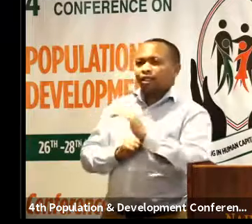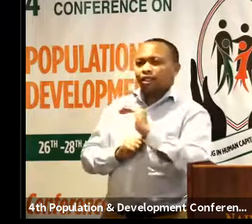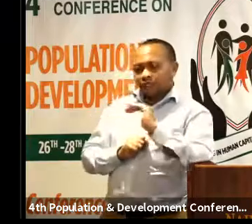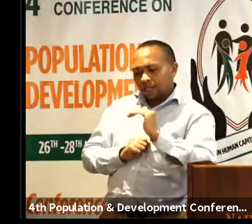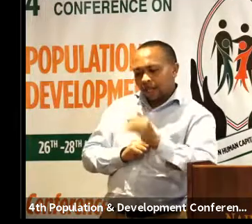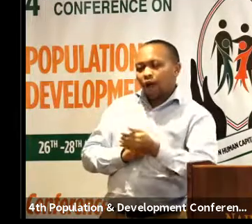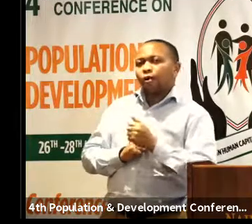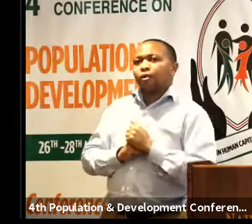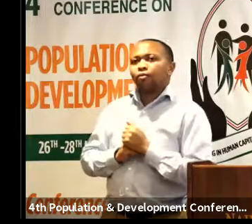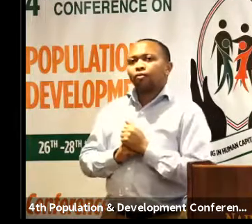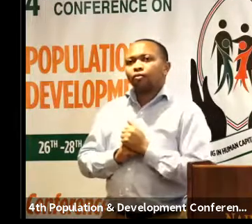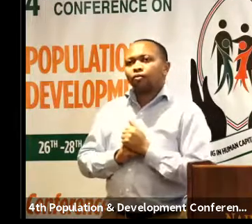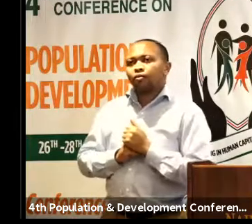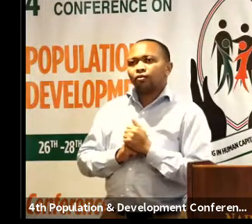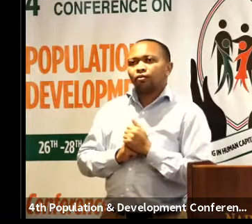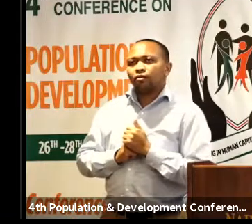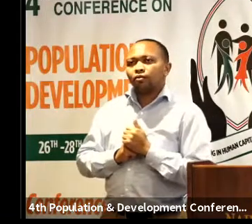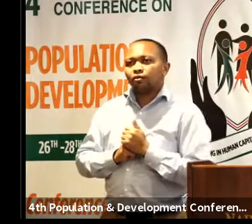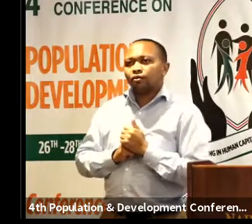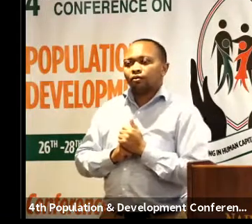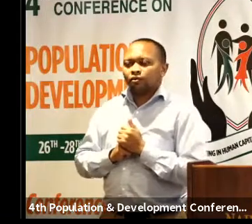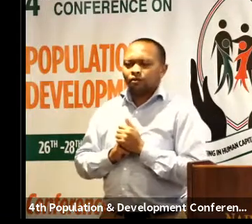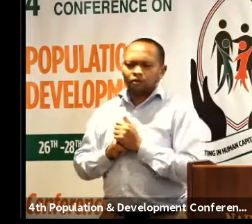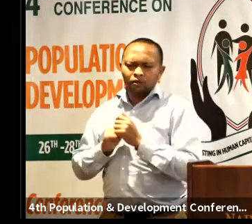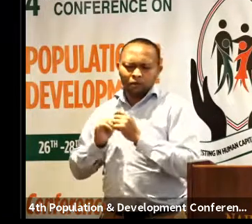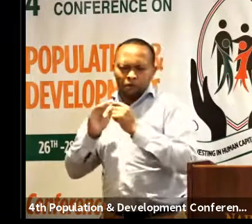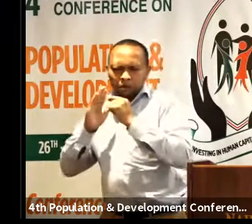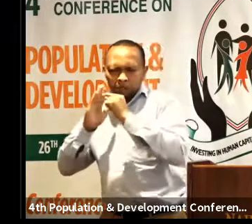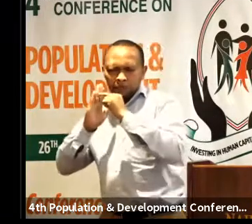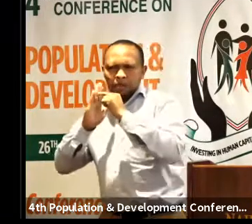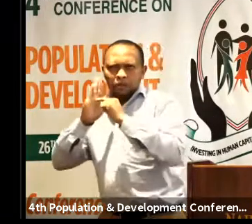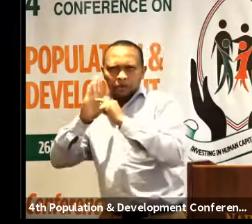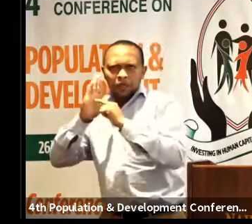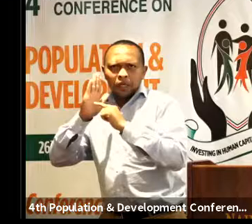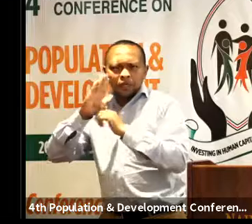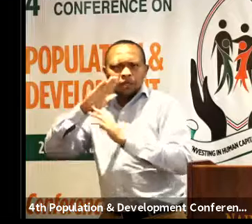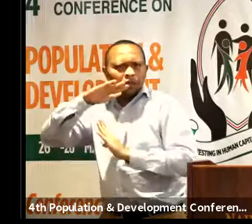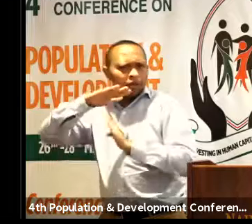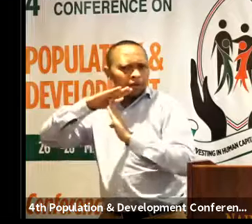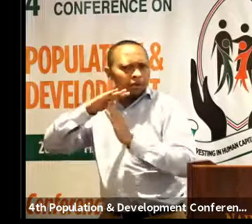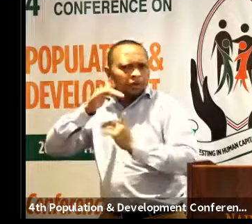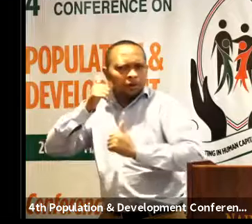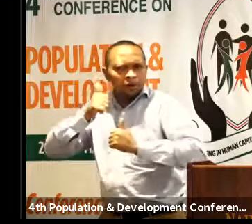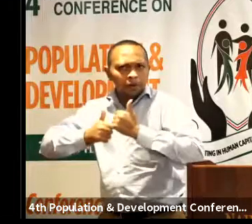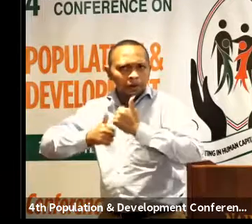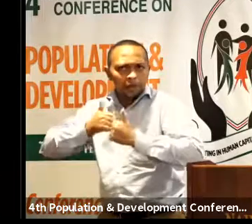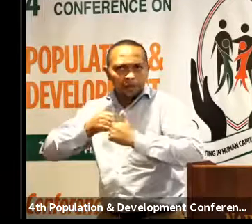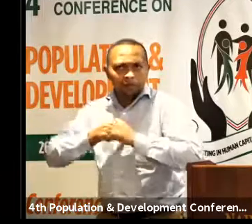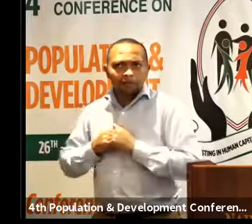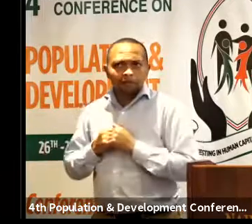And one of the key highlights from this session,